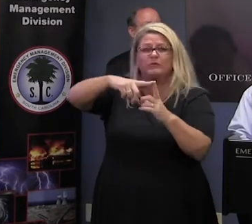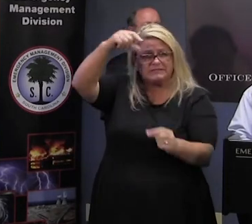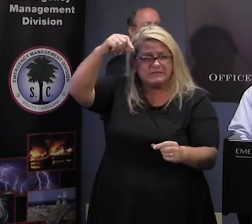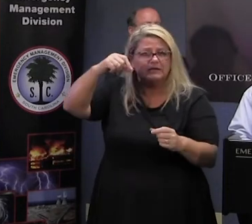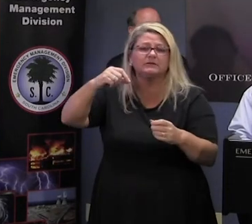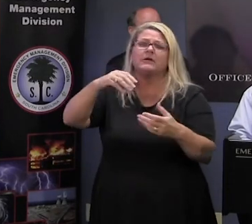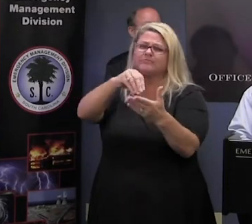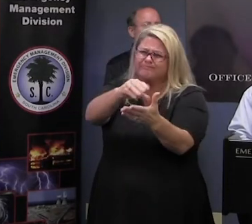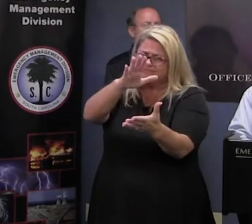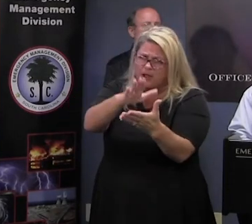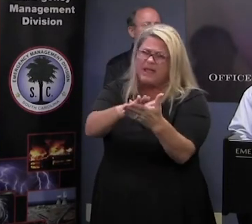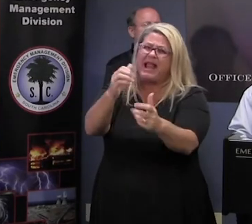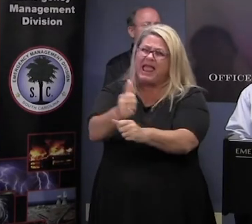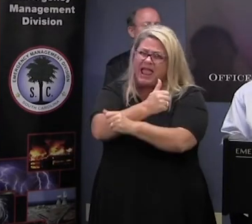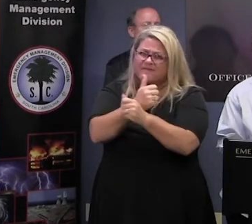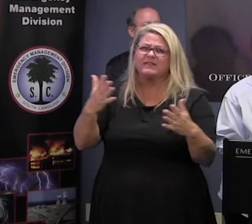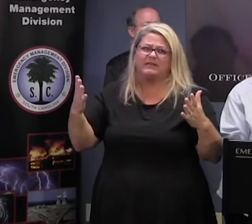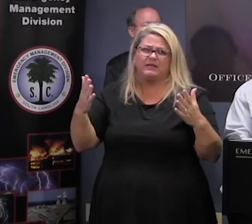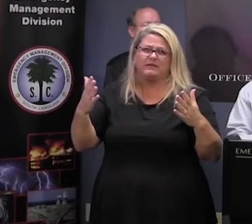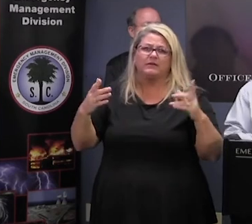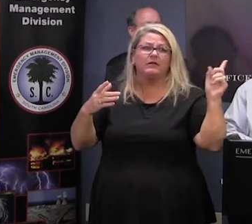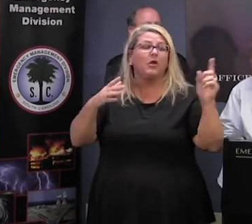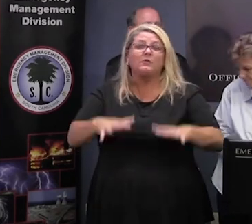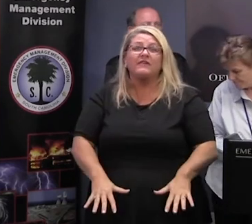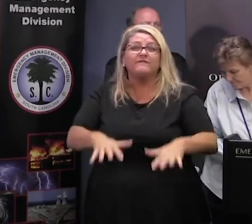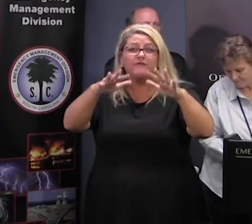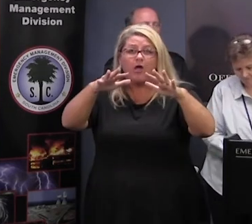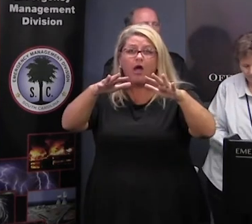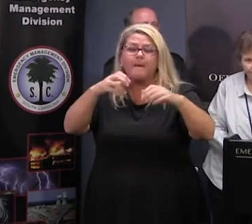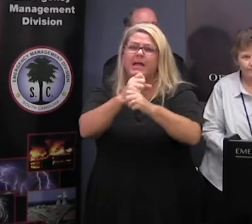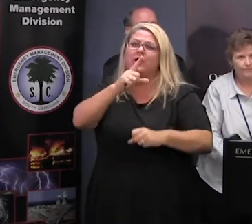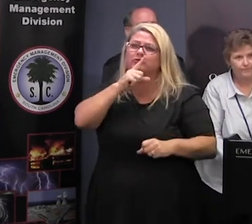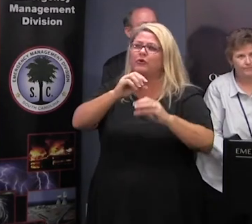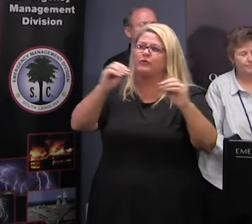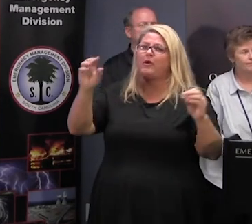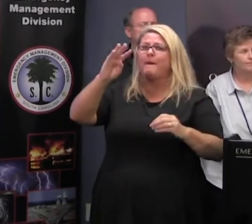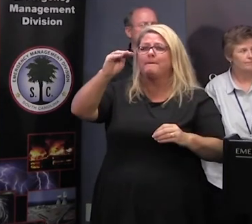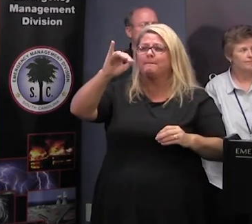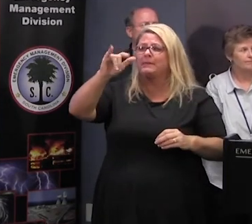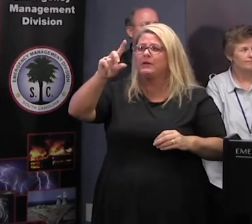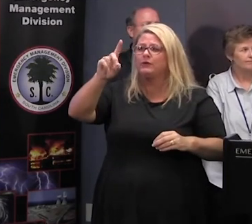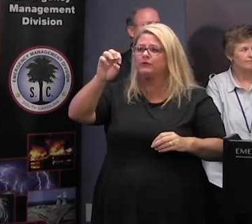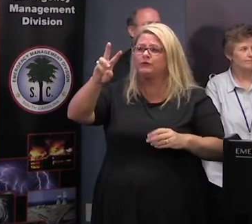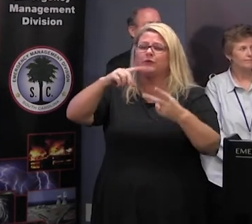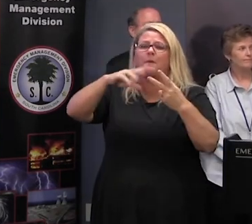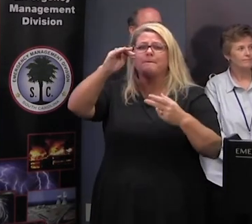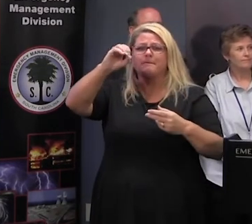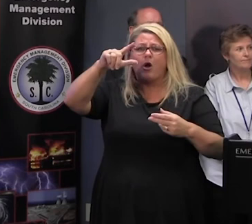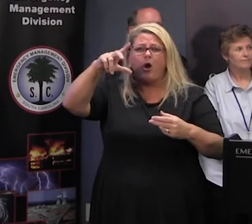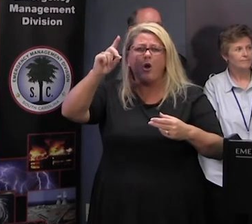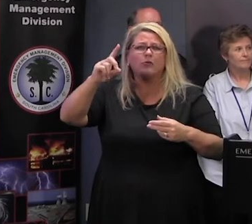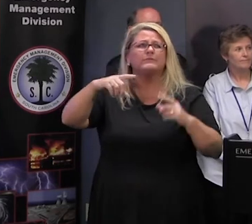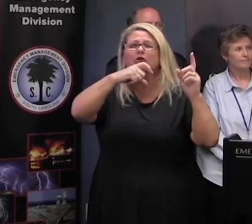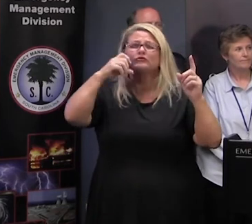but do document that process. Okay. And with a flood, do everything you can to guard against mildew and mold. You know, getting drywall out. You know, trying to,